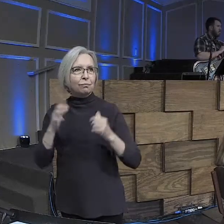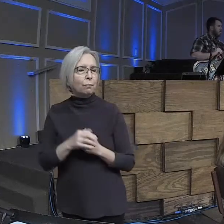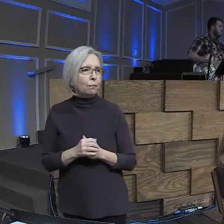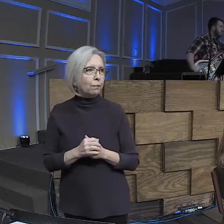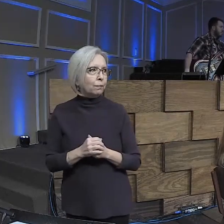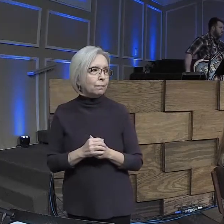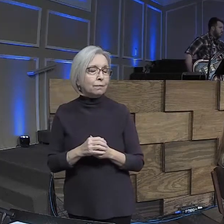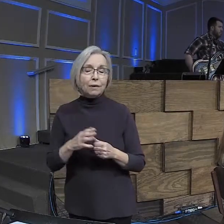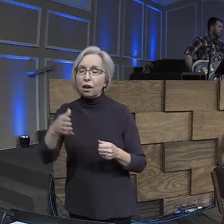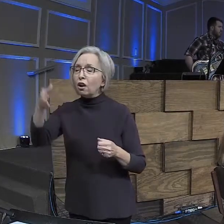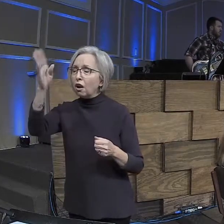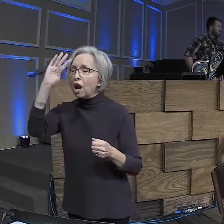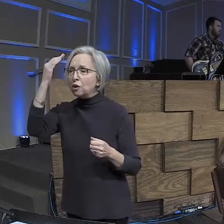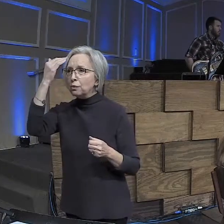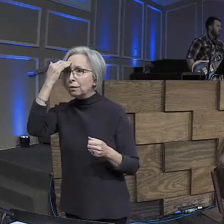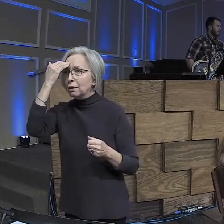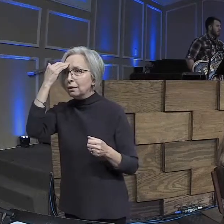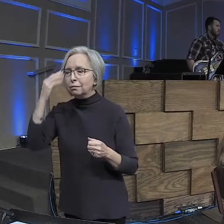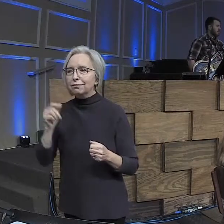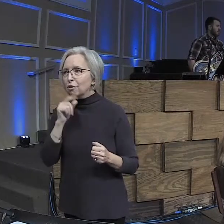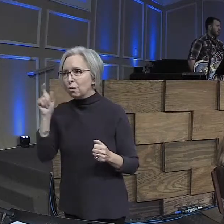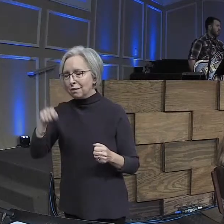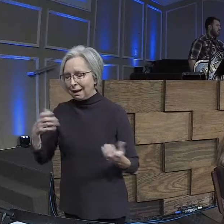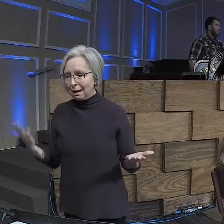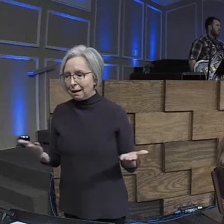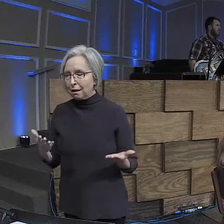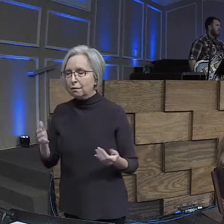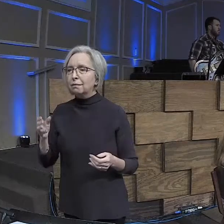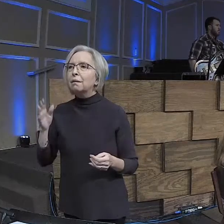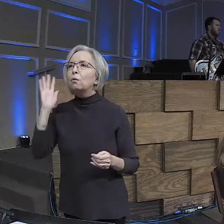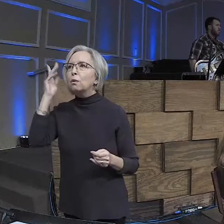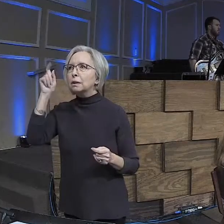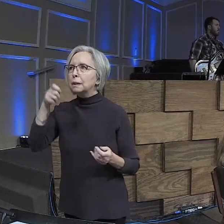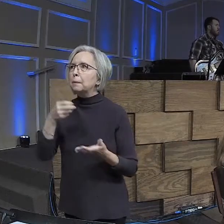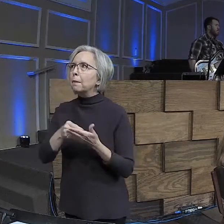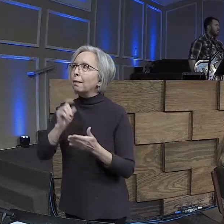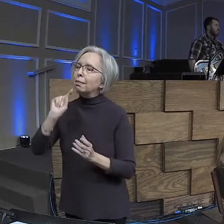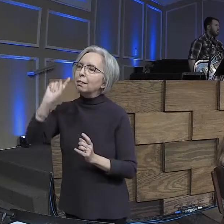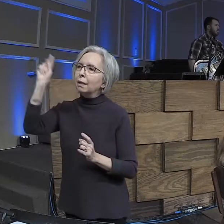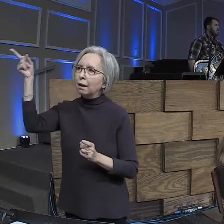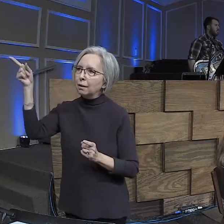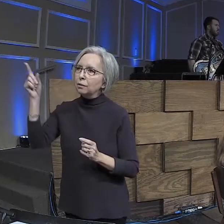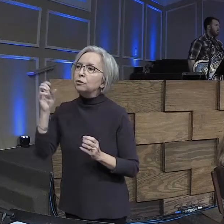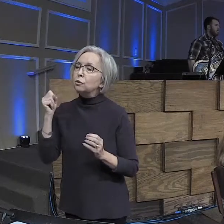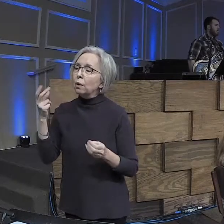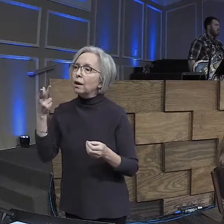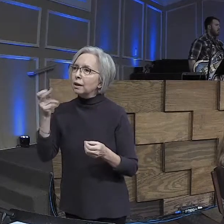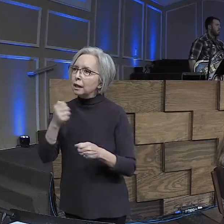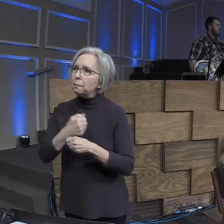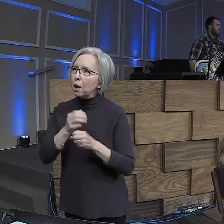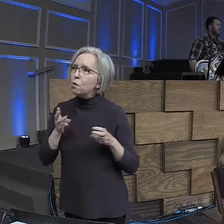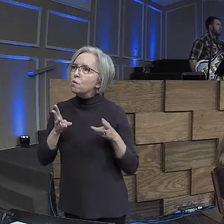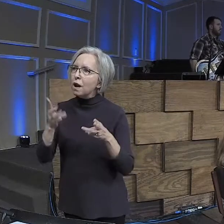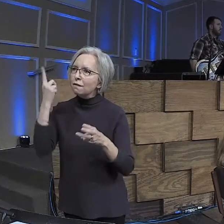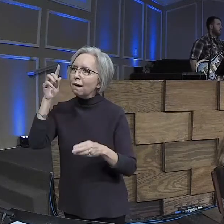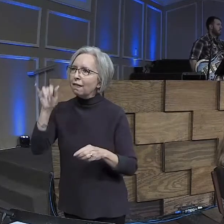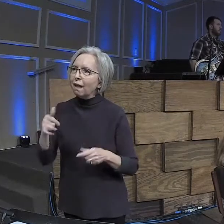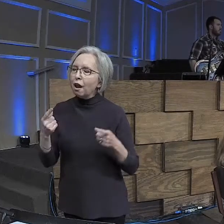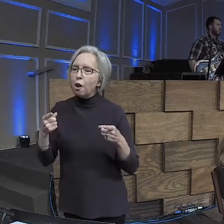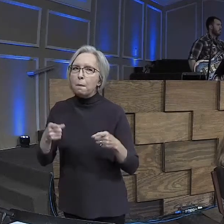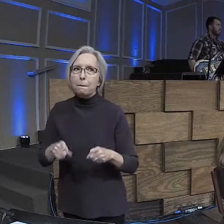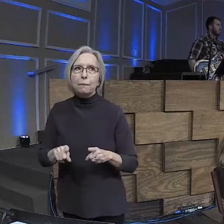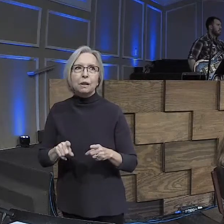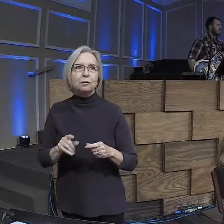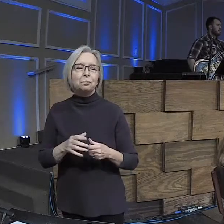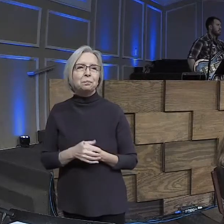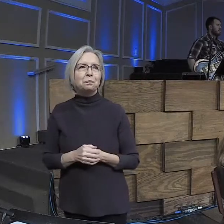It's as if God knew, you're not going to need it here, they're going to need it there, and He paved the way for this. So here's a little report for you. Strap